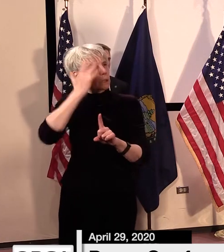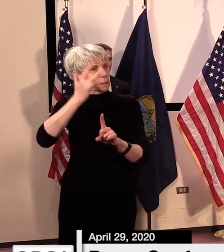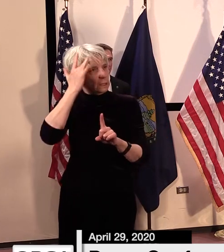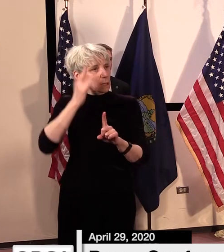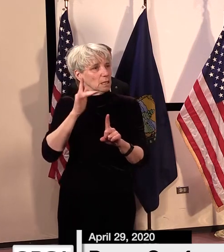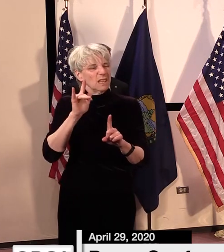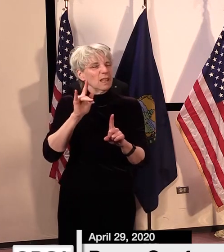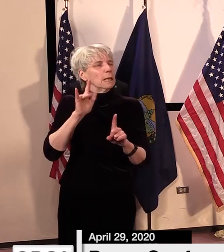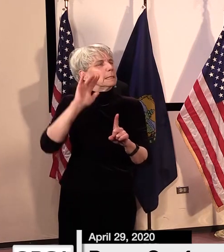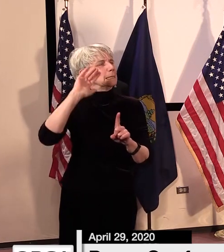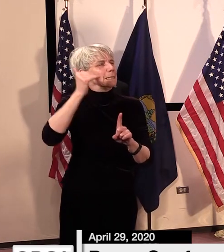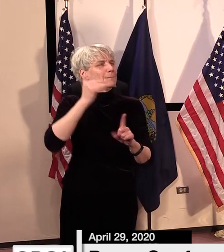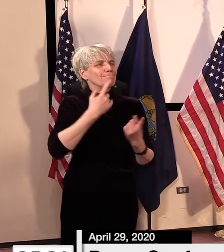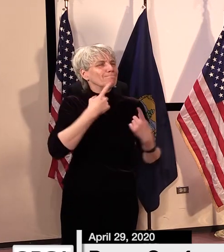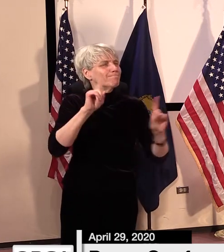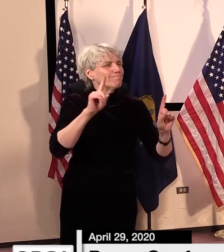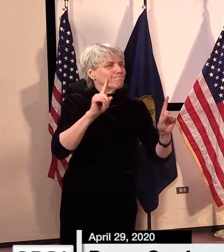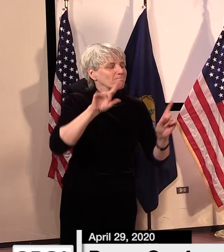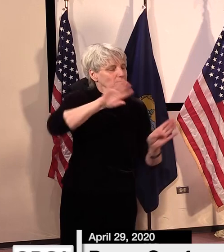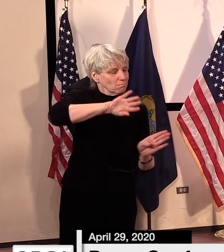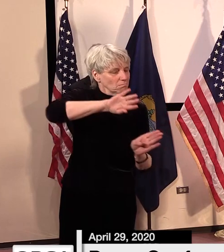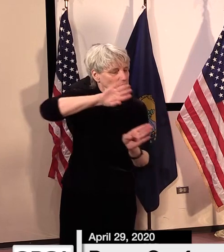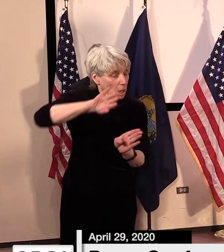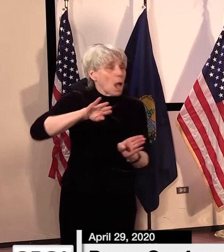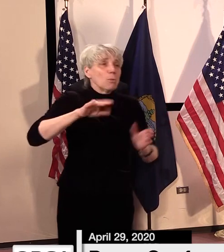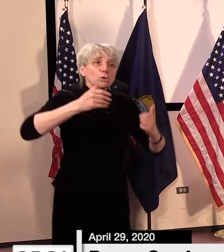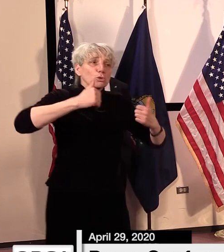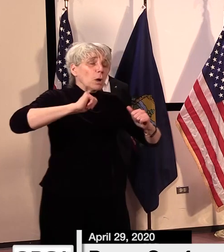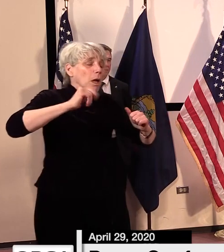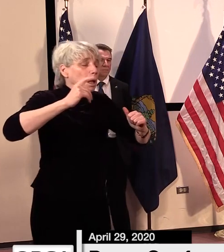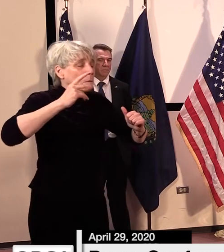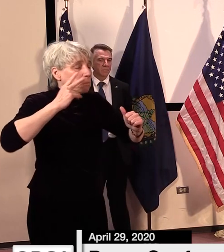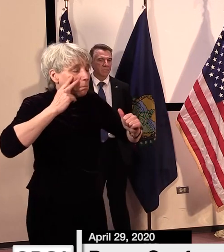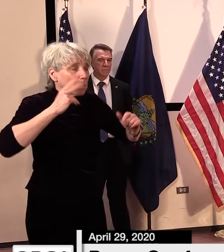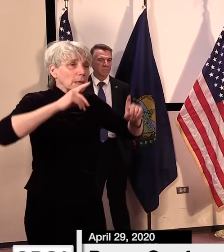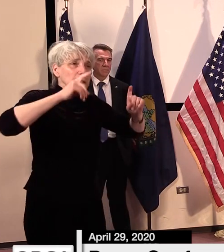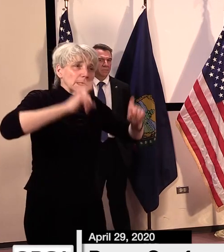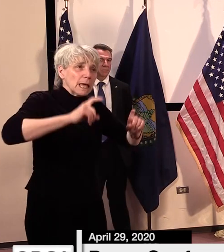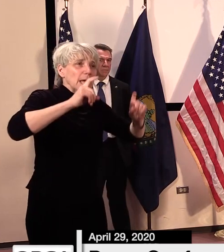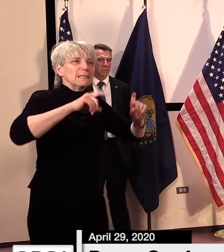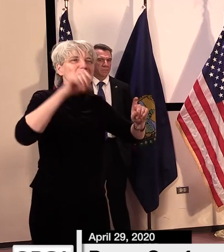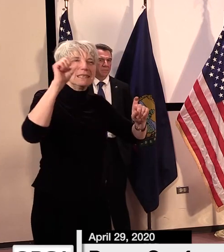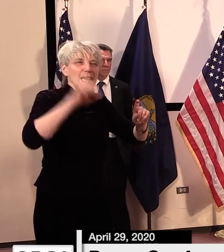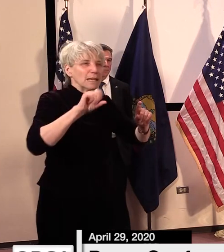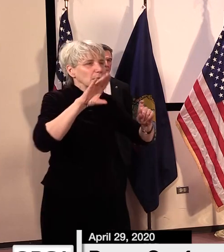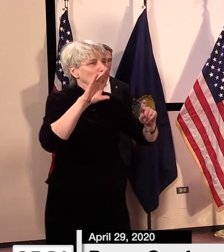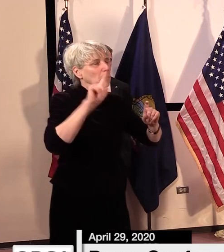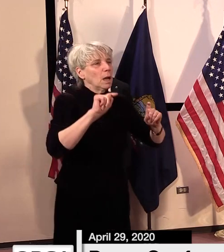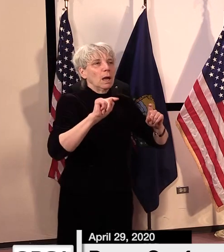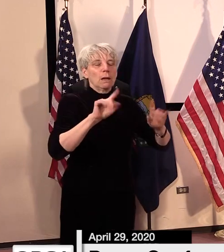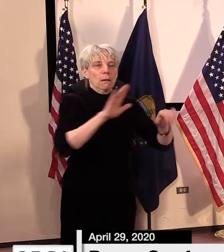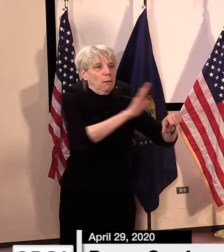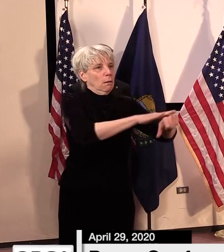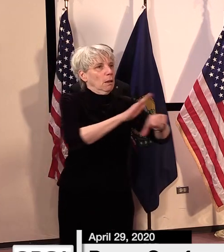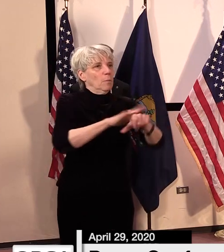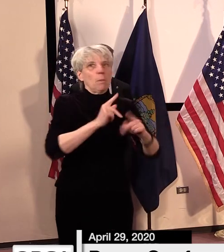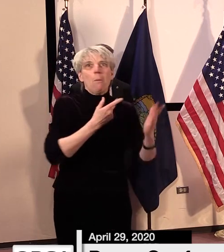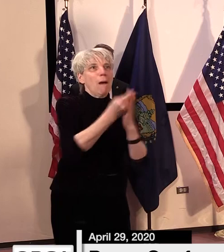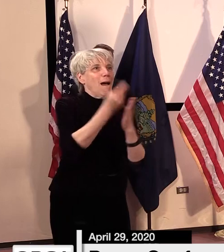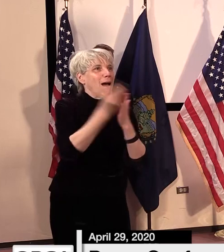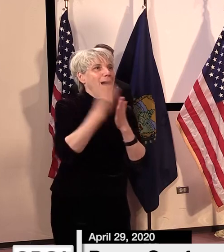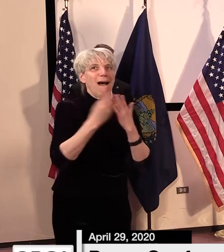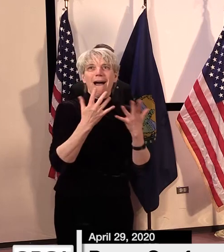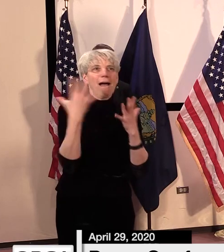now. They're being studied again in this setting. People are being cautioned about using them and stockpiling